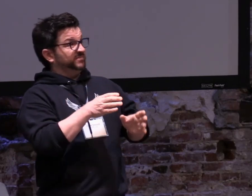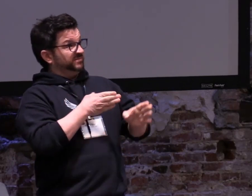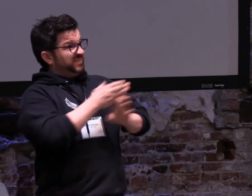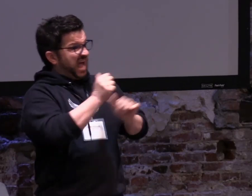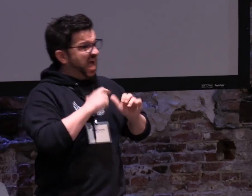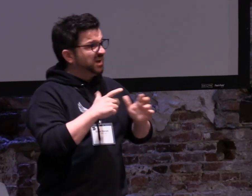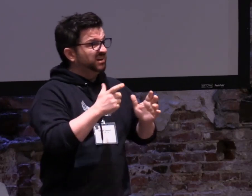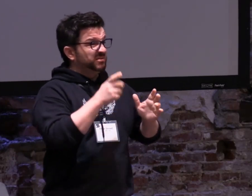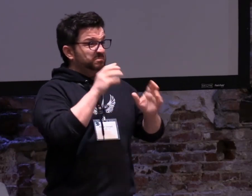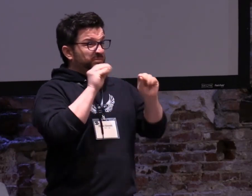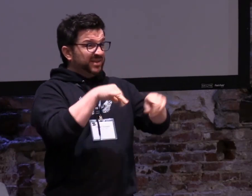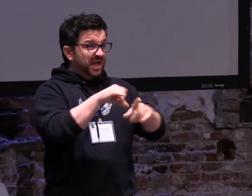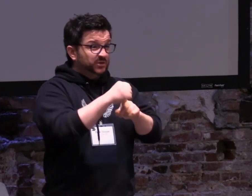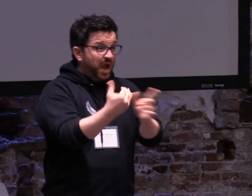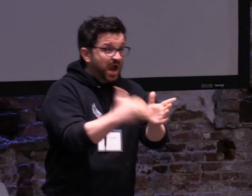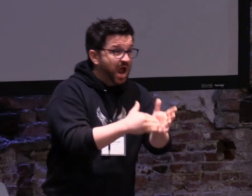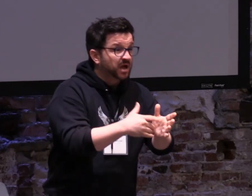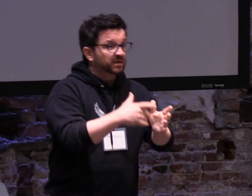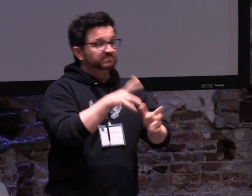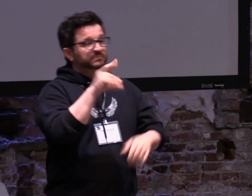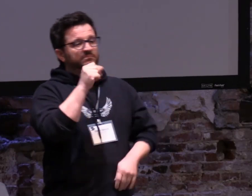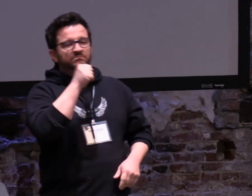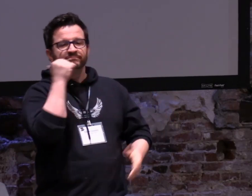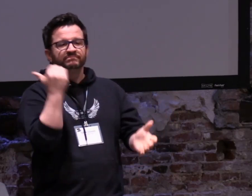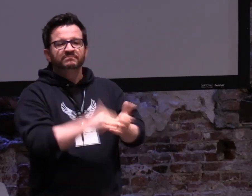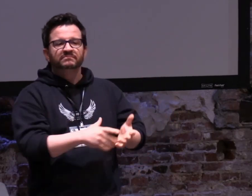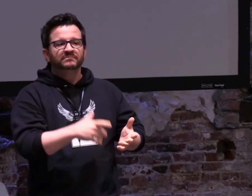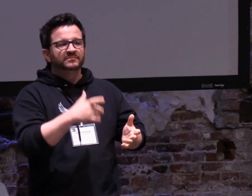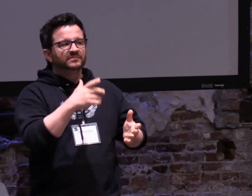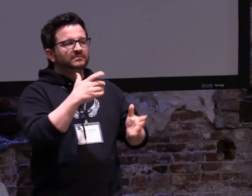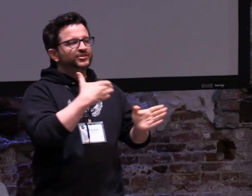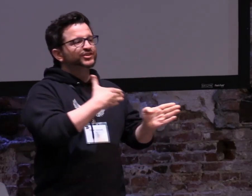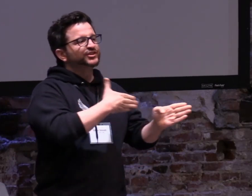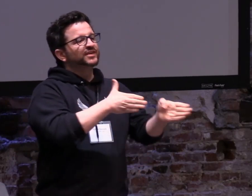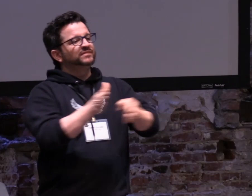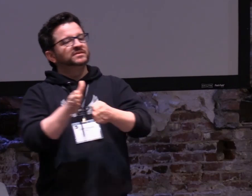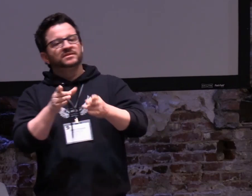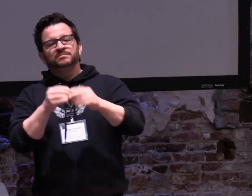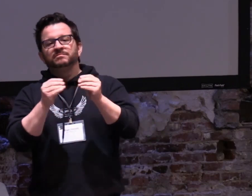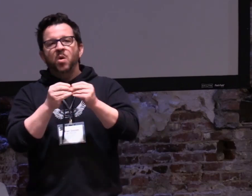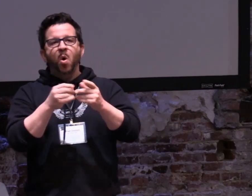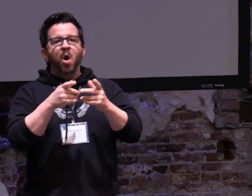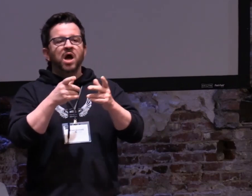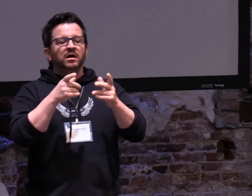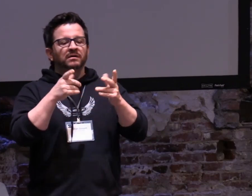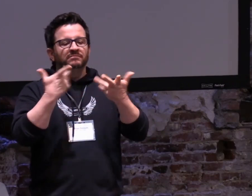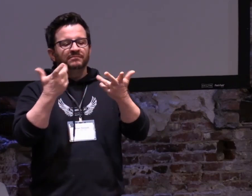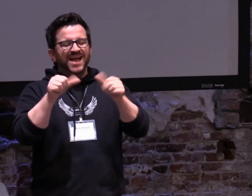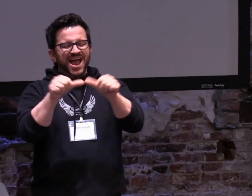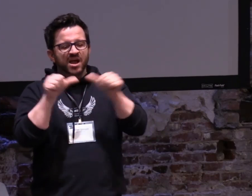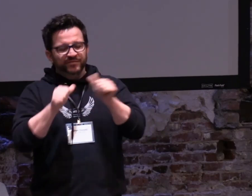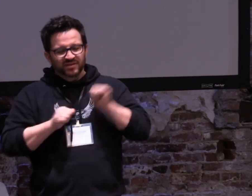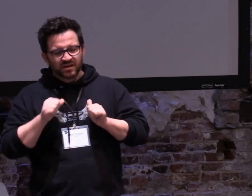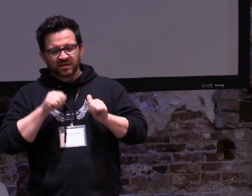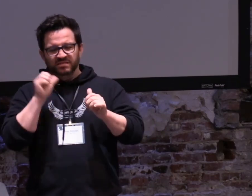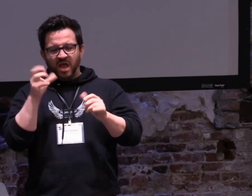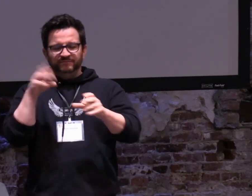and compromised there for a moment, and people thought that I was articulate. It still didn't sit well with me.